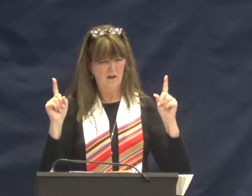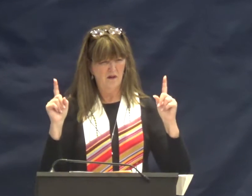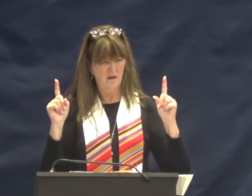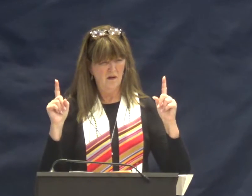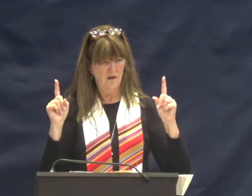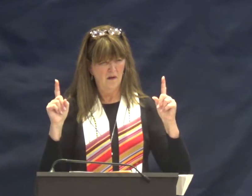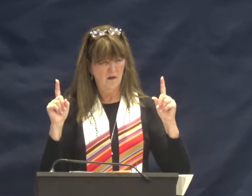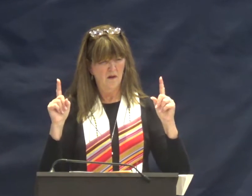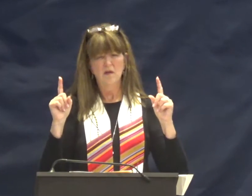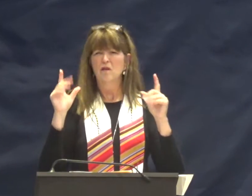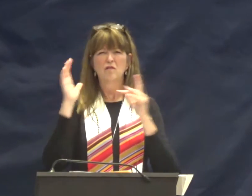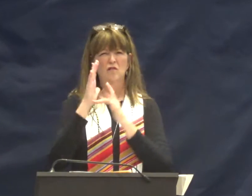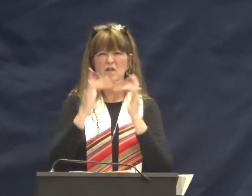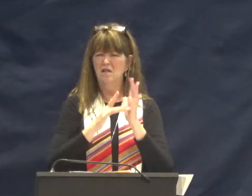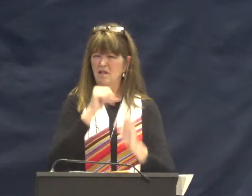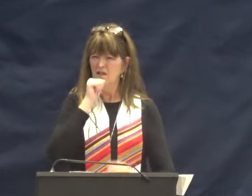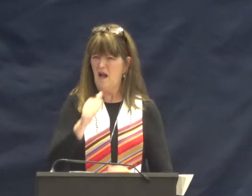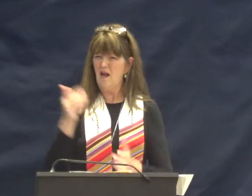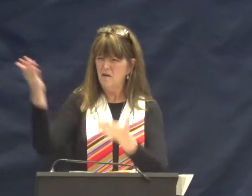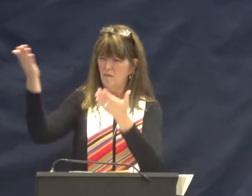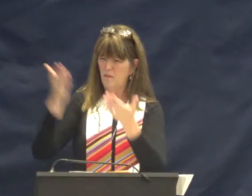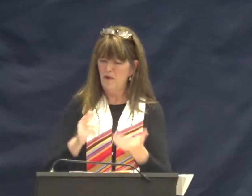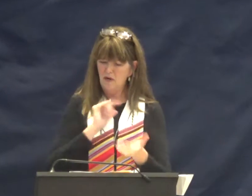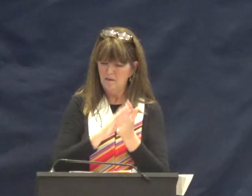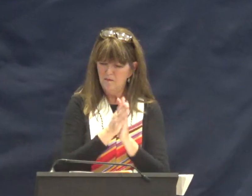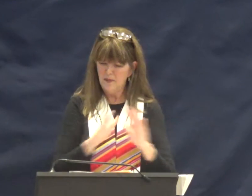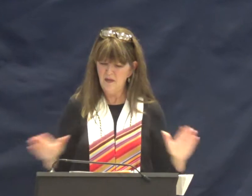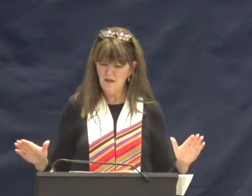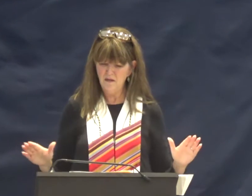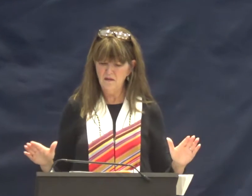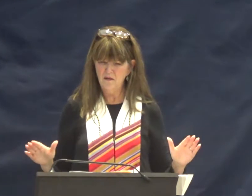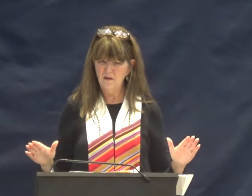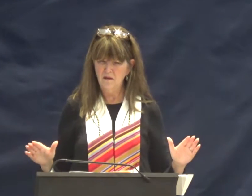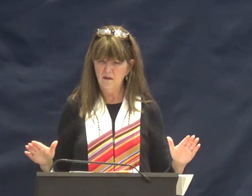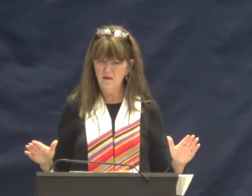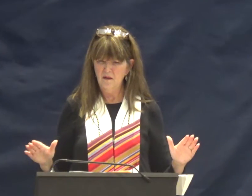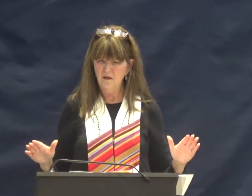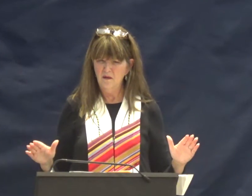But you know, I know this text can seem very odd, that Jesus did not come to bring peace.